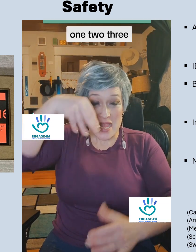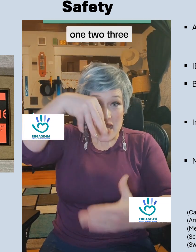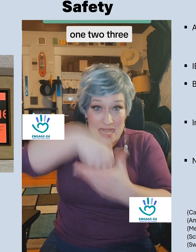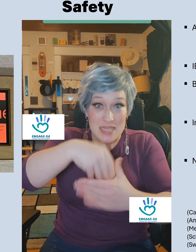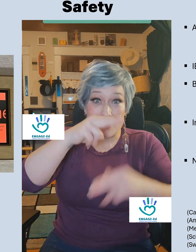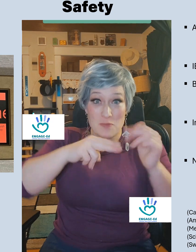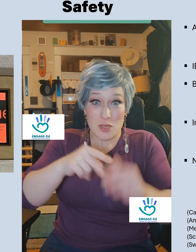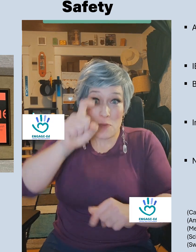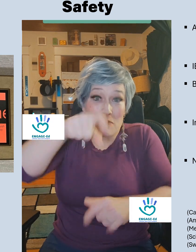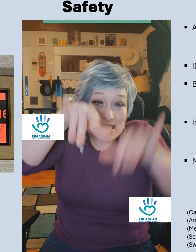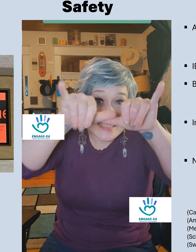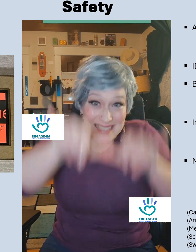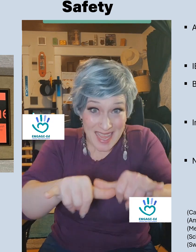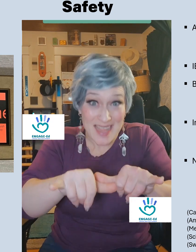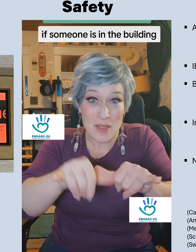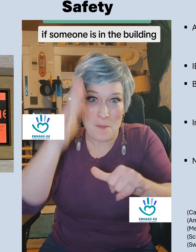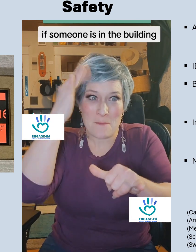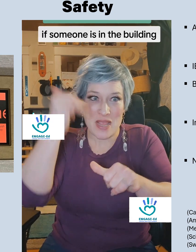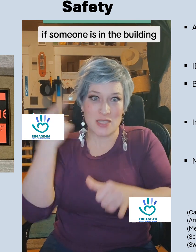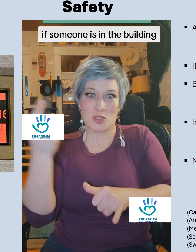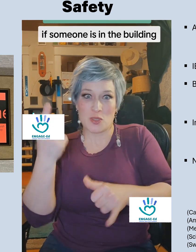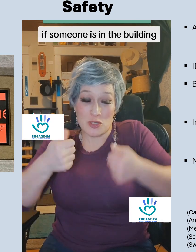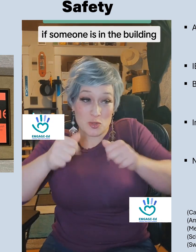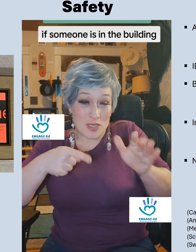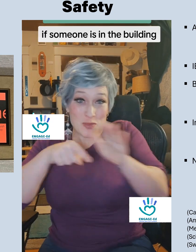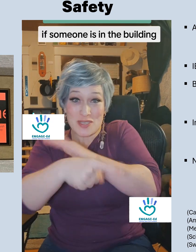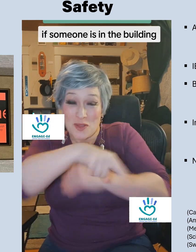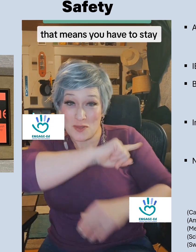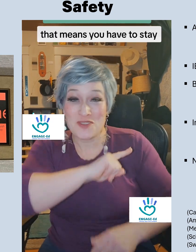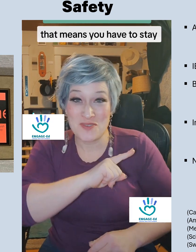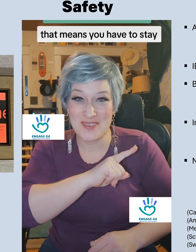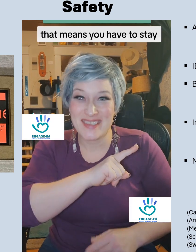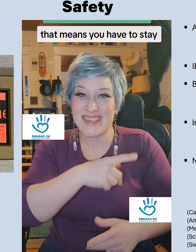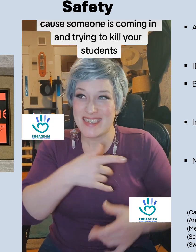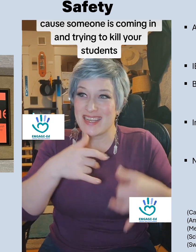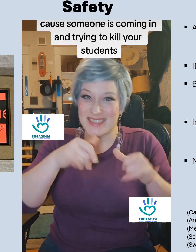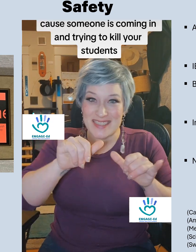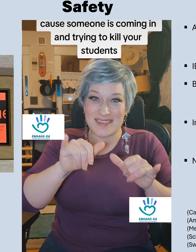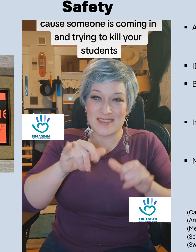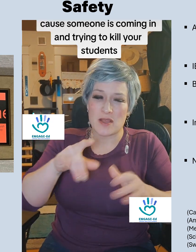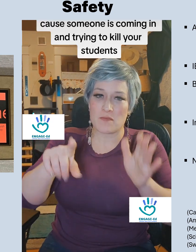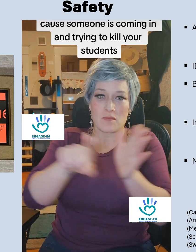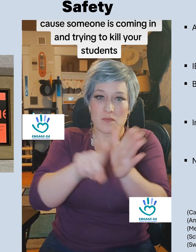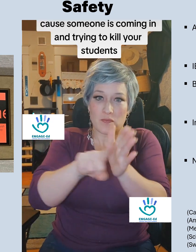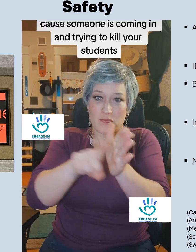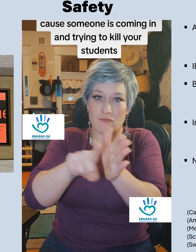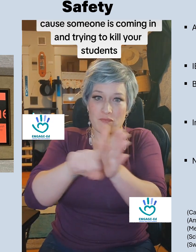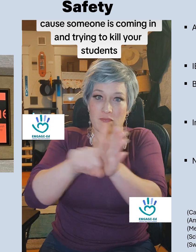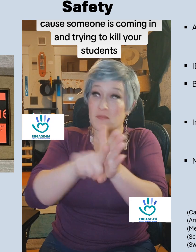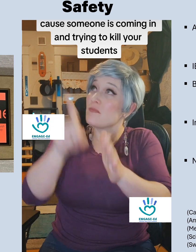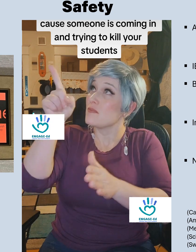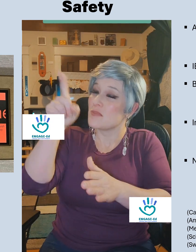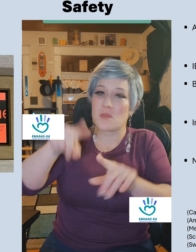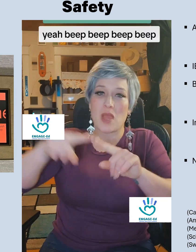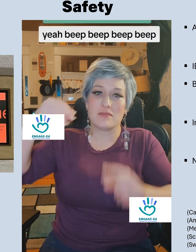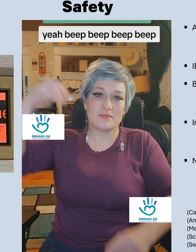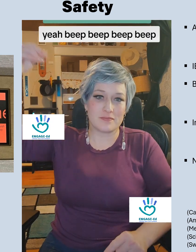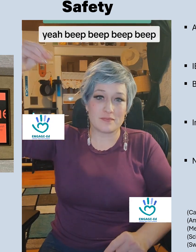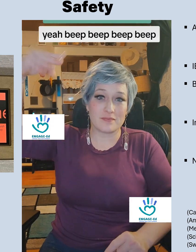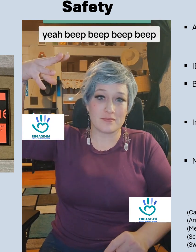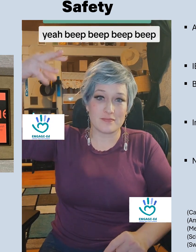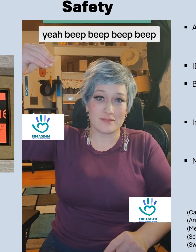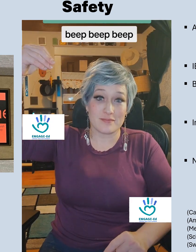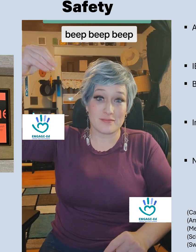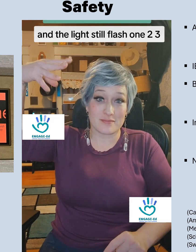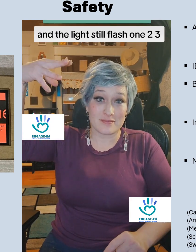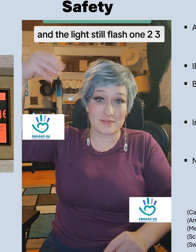3. If someone is in the building and it means you have to stay because someone is coming in and trying to kill your students, Yeah, beep, beep, beep,